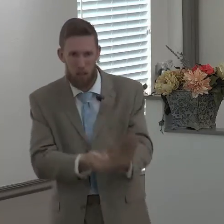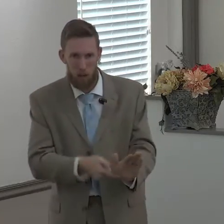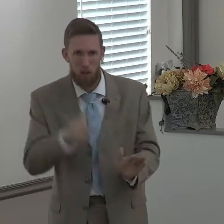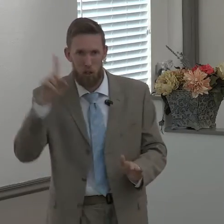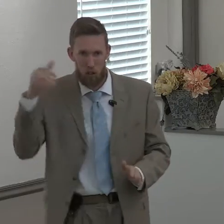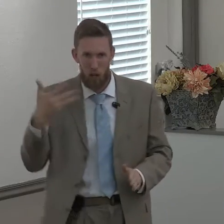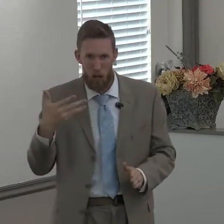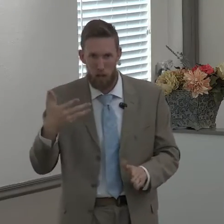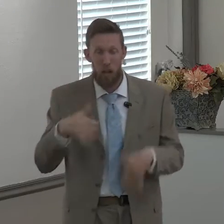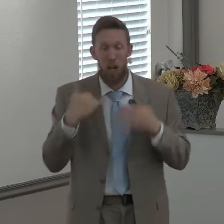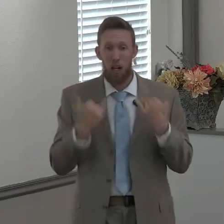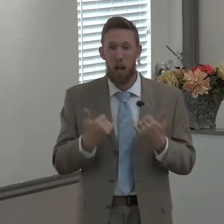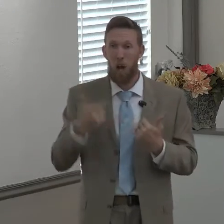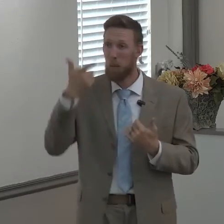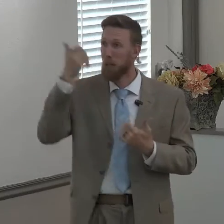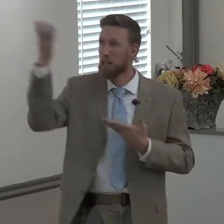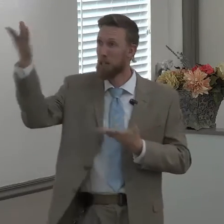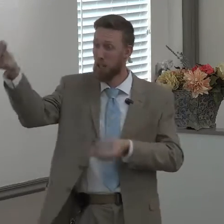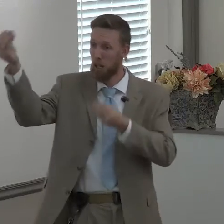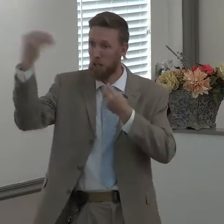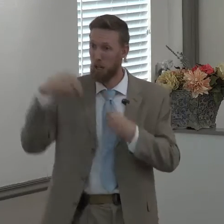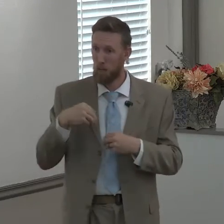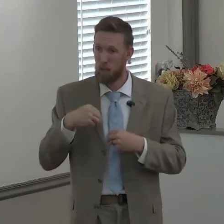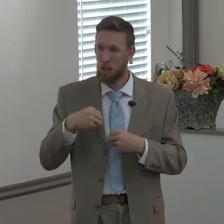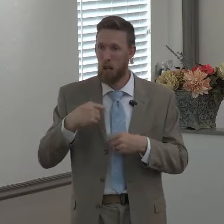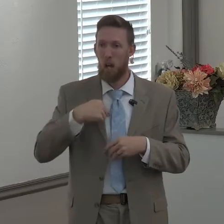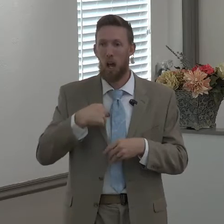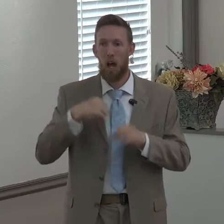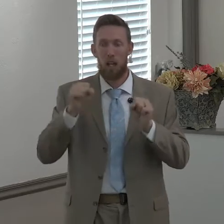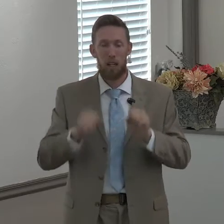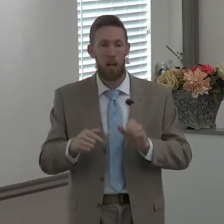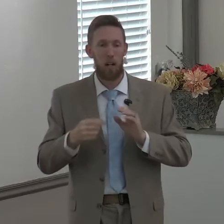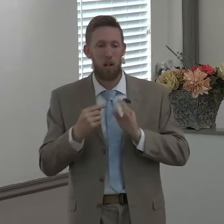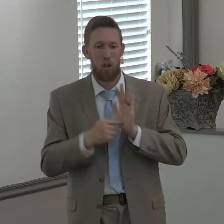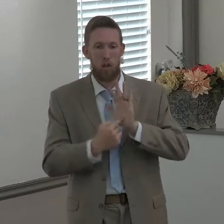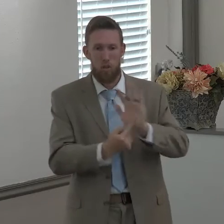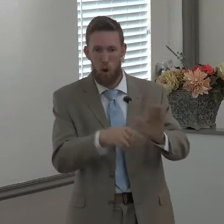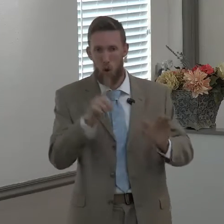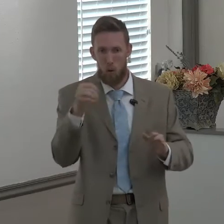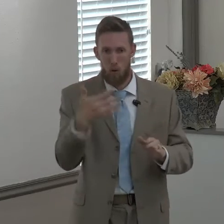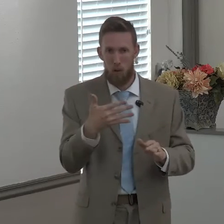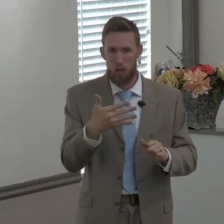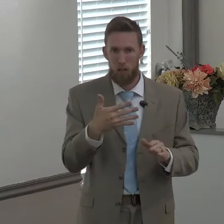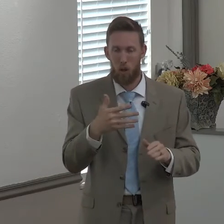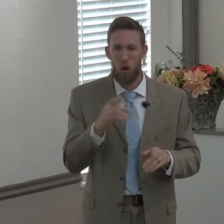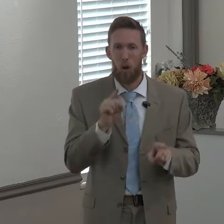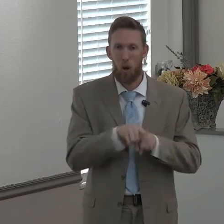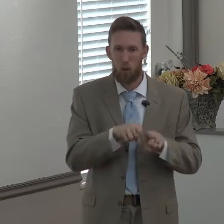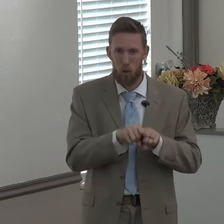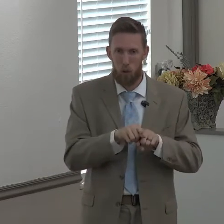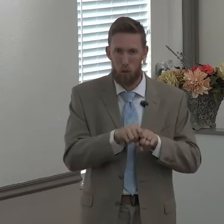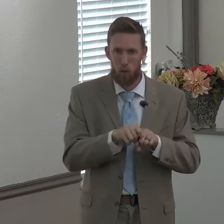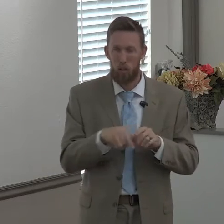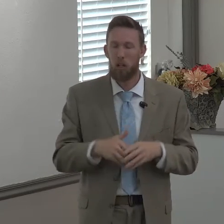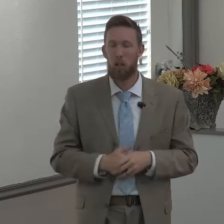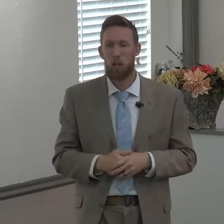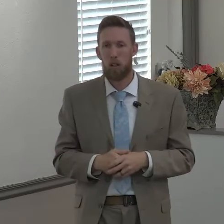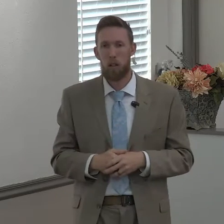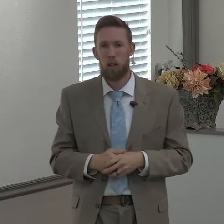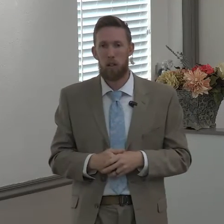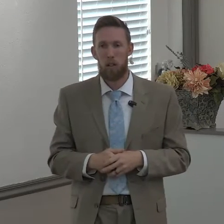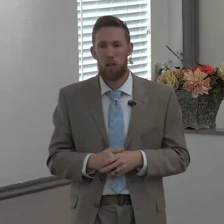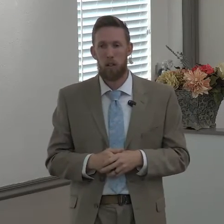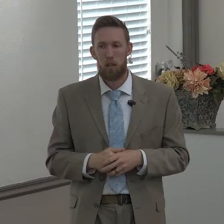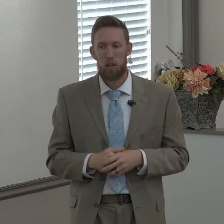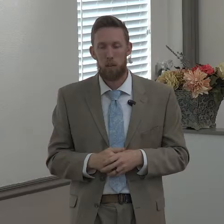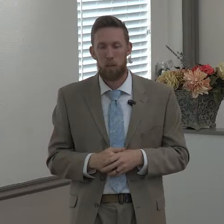unmerited favor of God. Grace, the ability that God possesses and gives so that we have